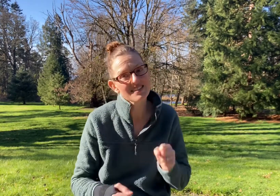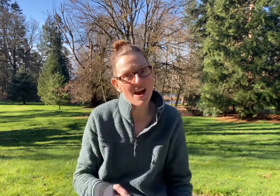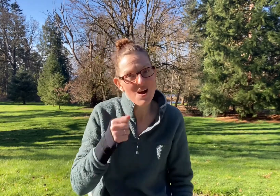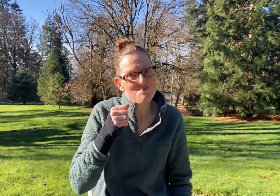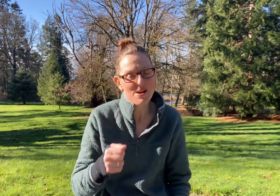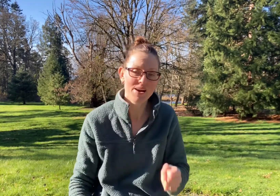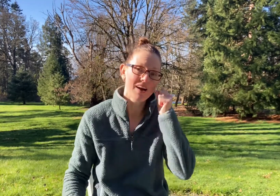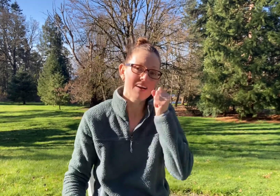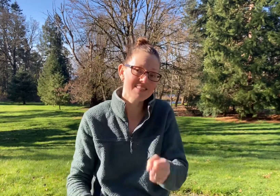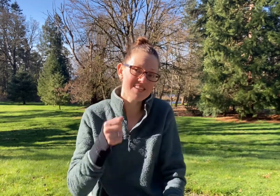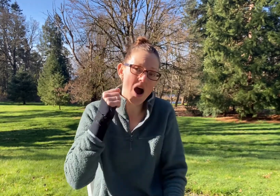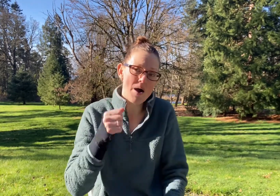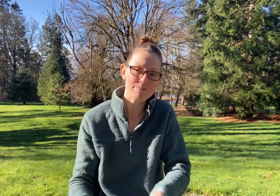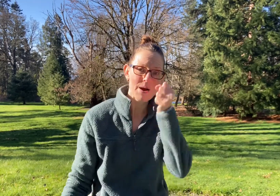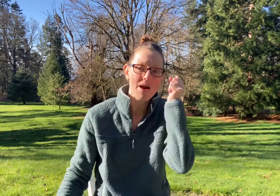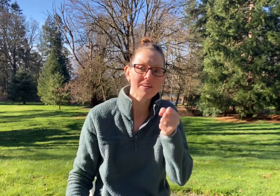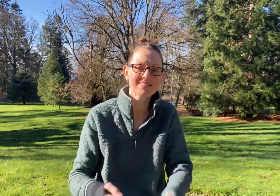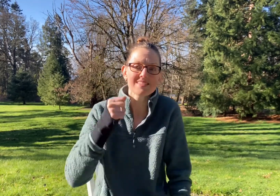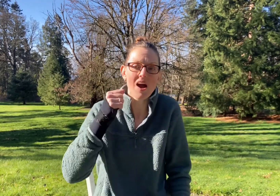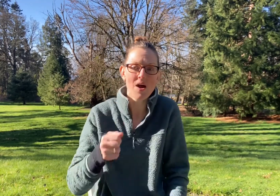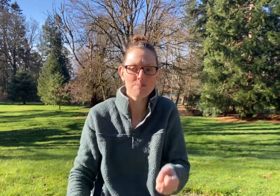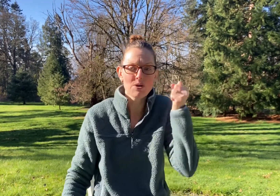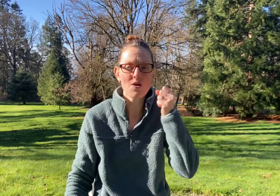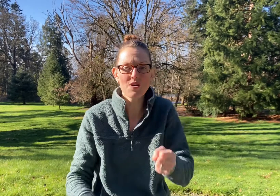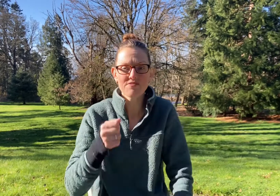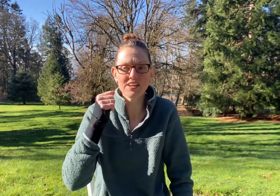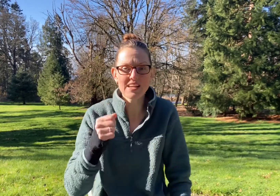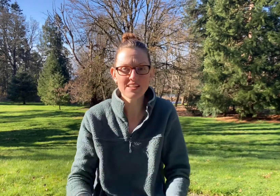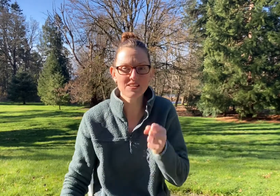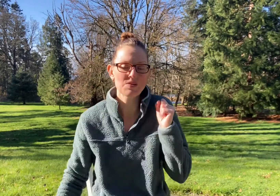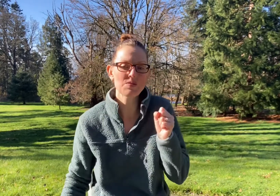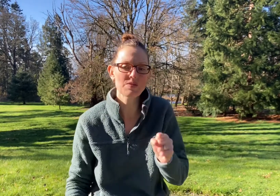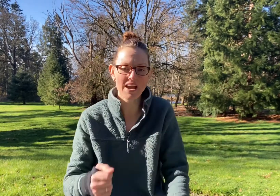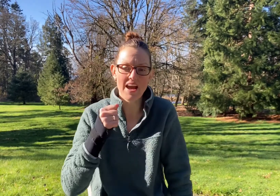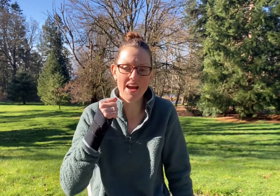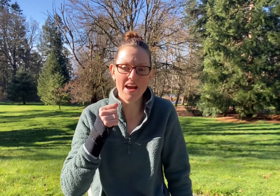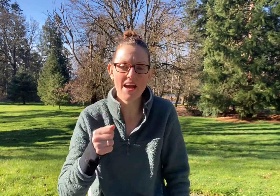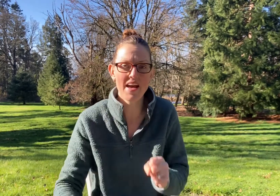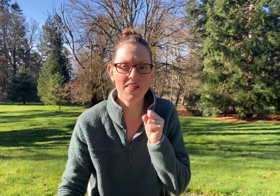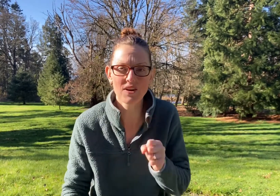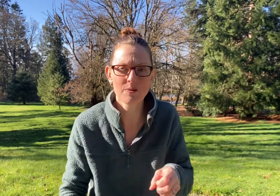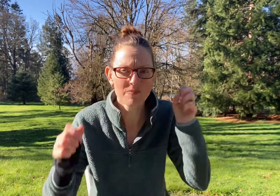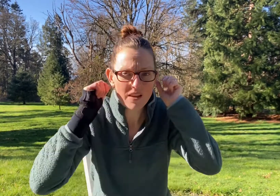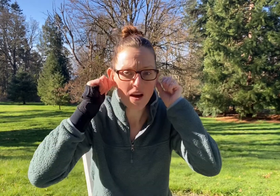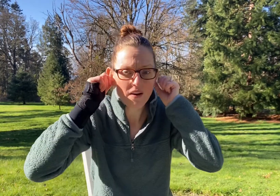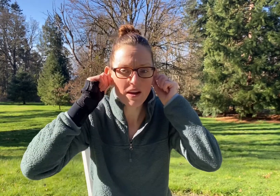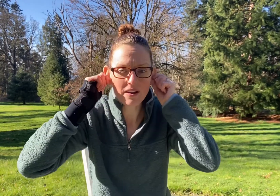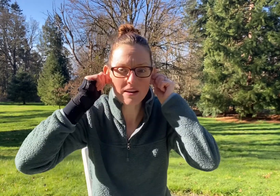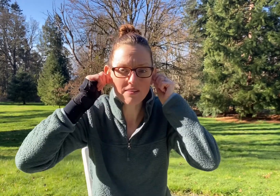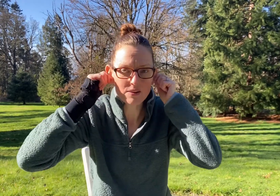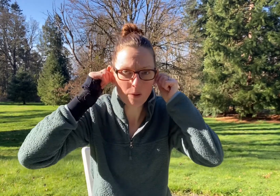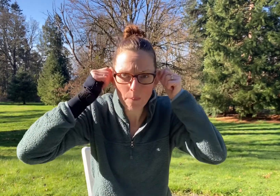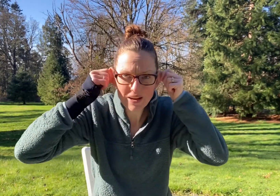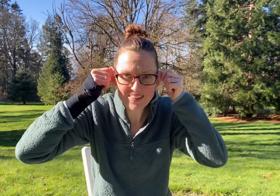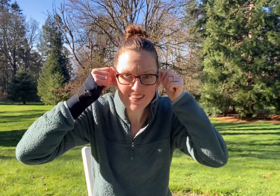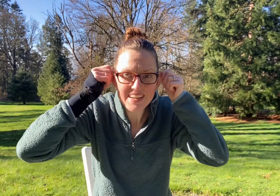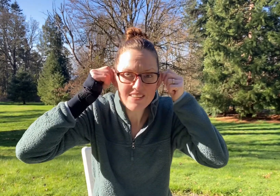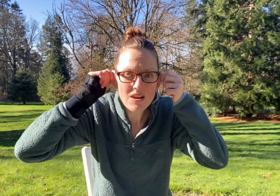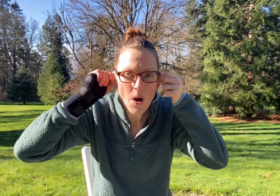Stomp. Stomp, stomp your feet together. Okay, you want to wiggle your ears?